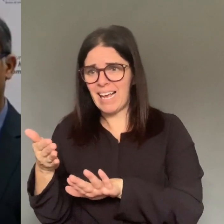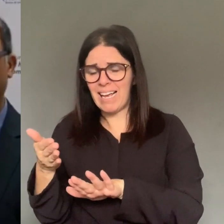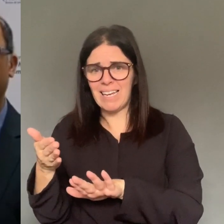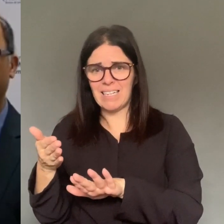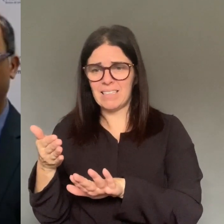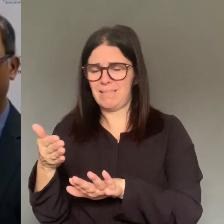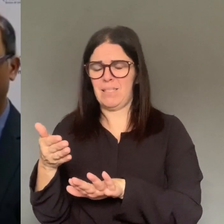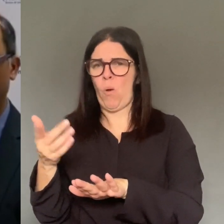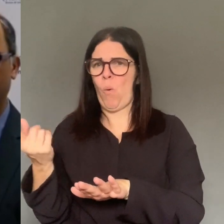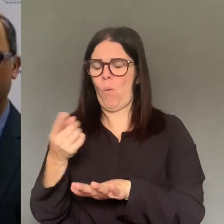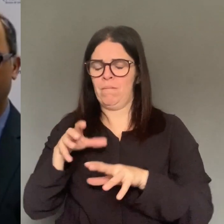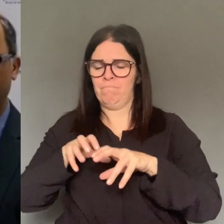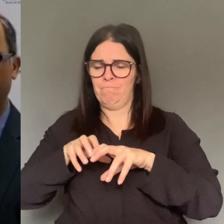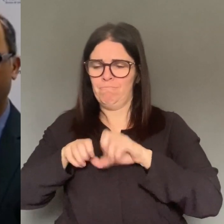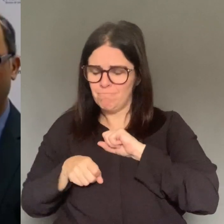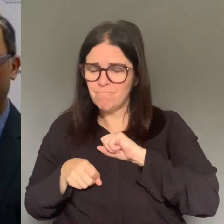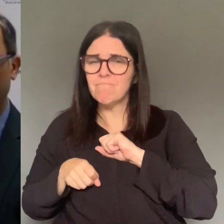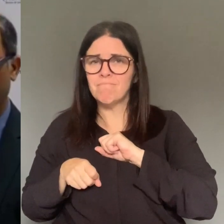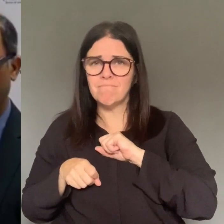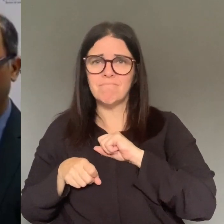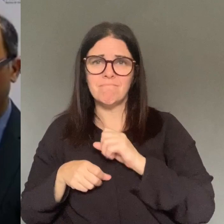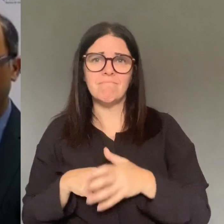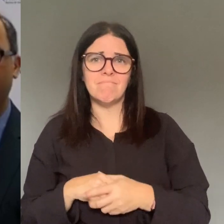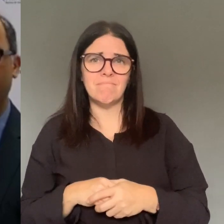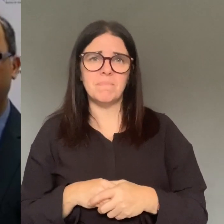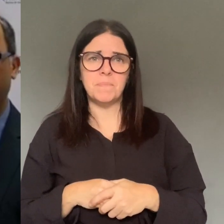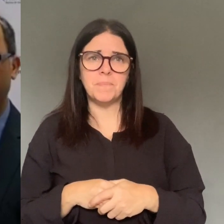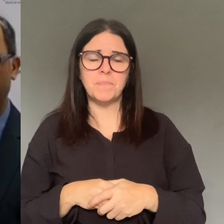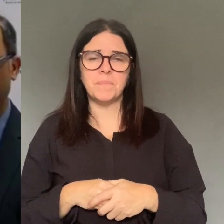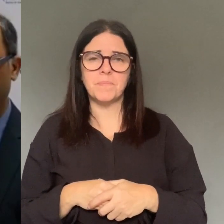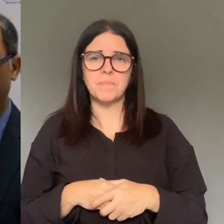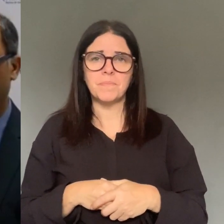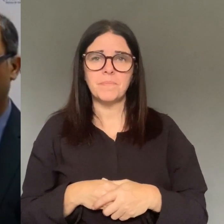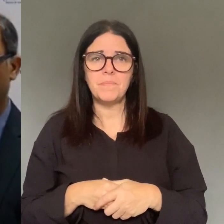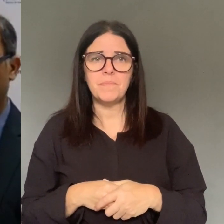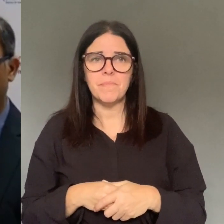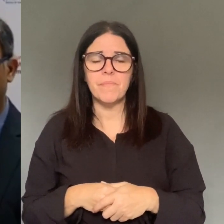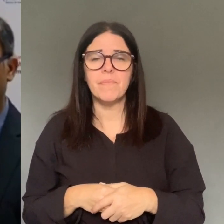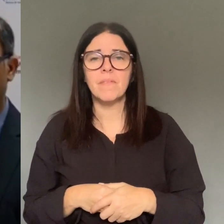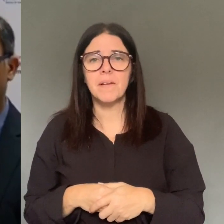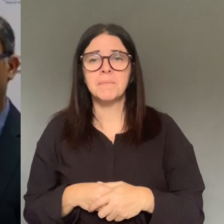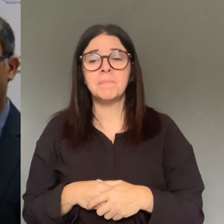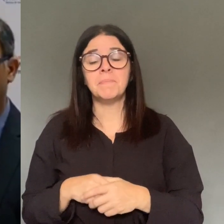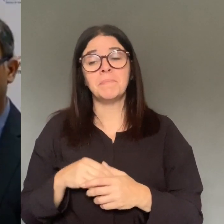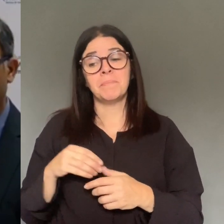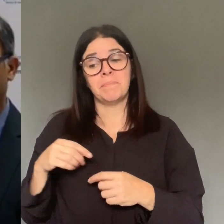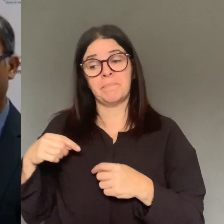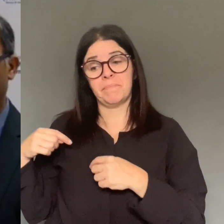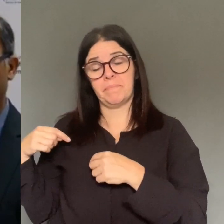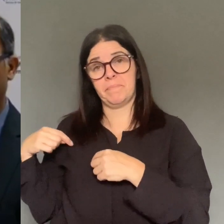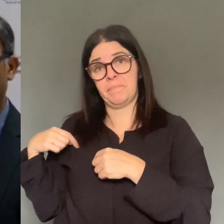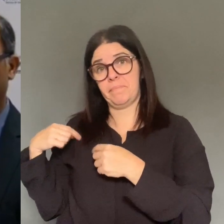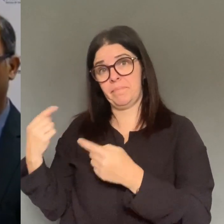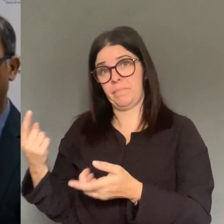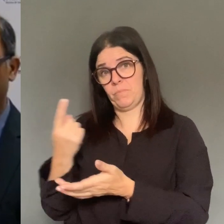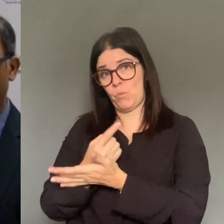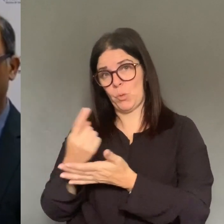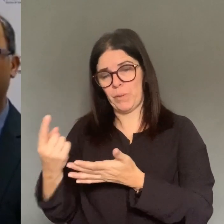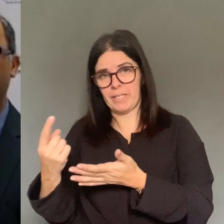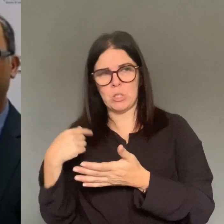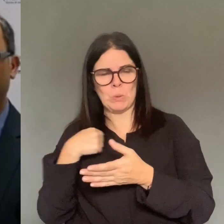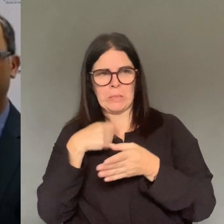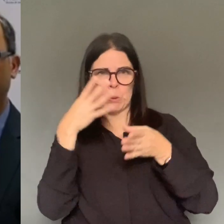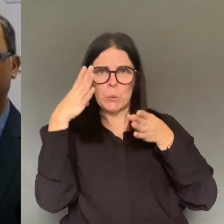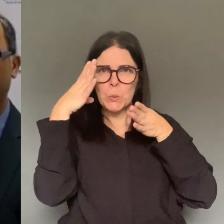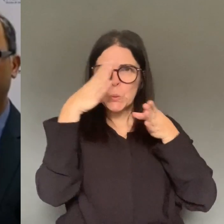of the families experiencing this traumatic loss. It is a difficult time for them. Any loss of life in our community